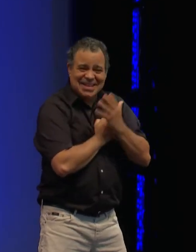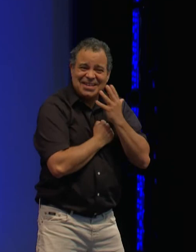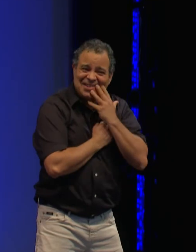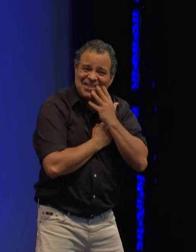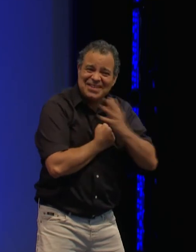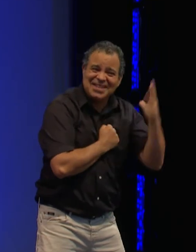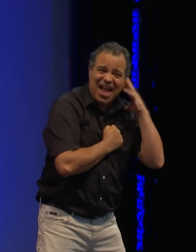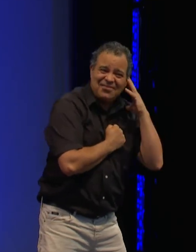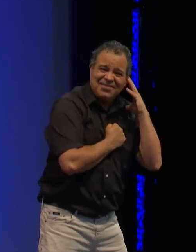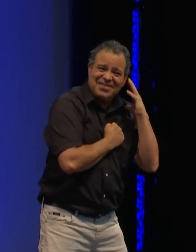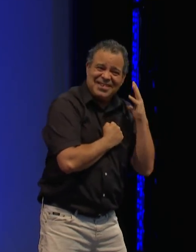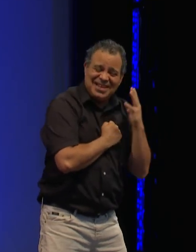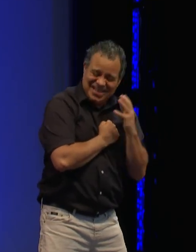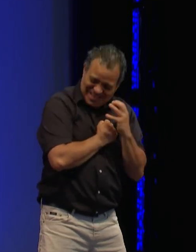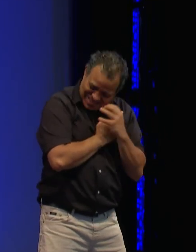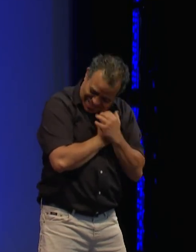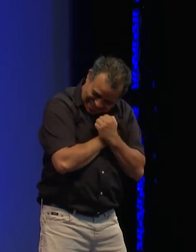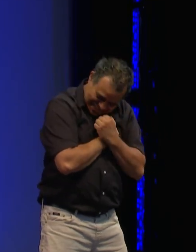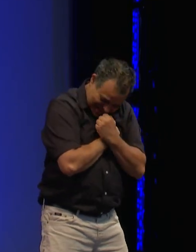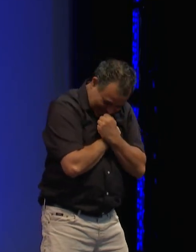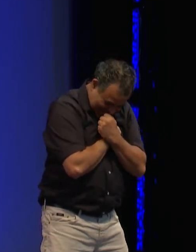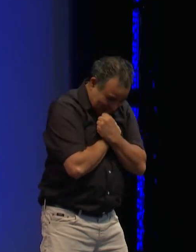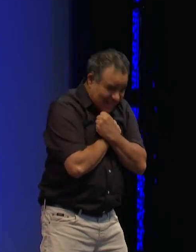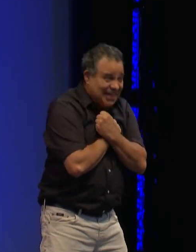And my daughter is deaf.